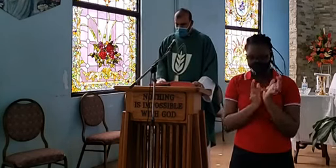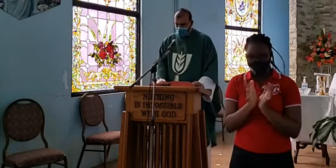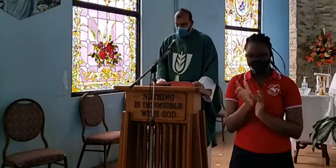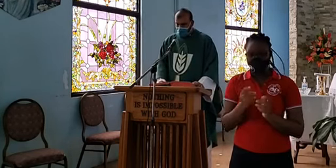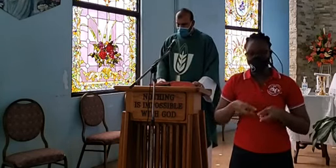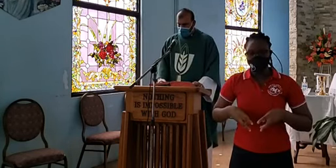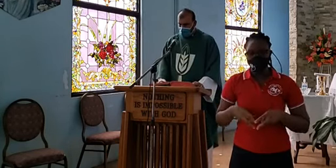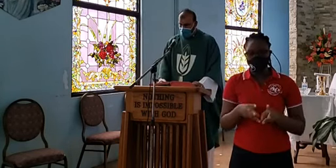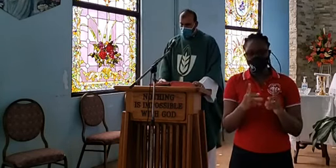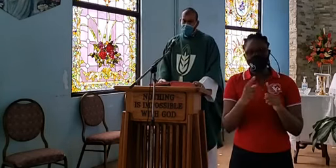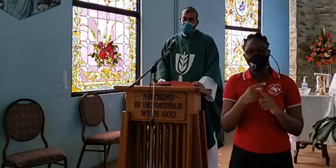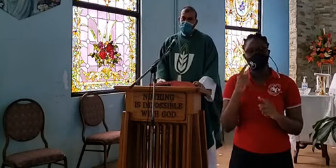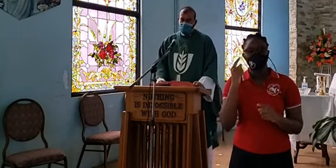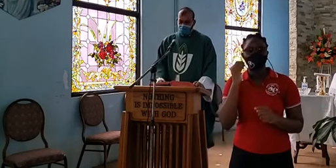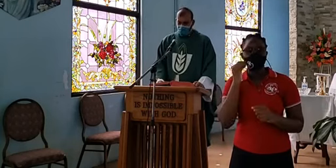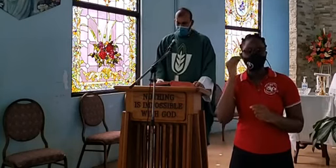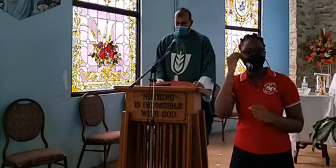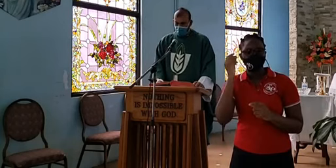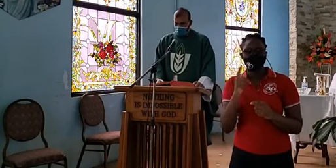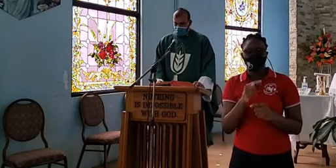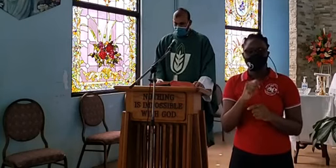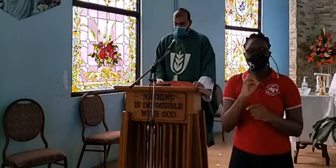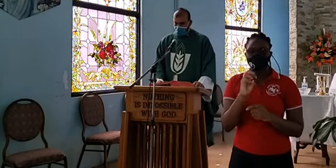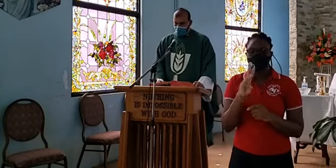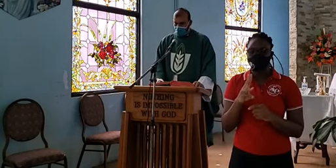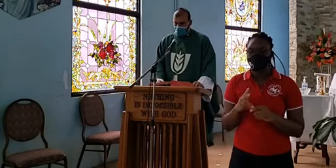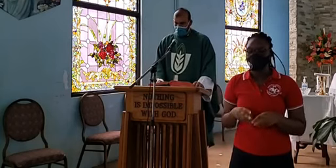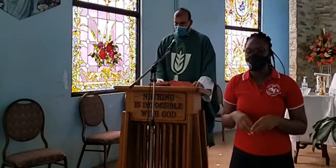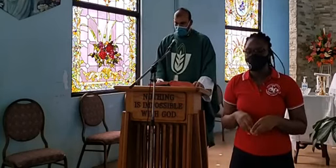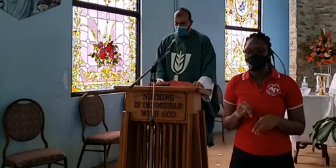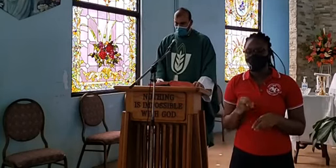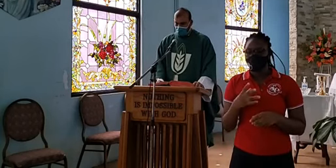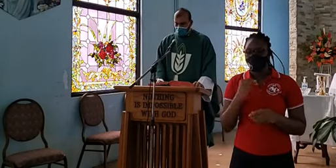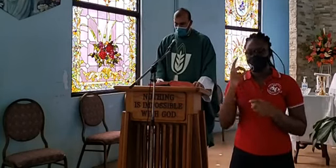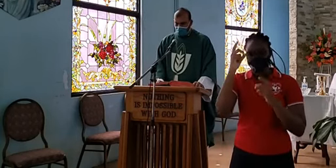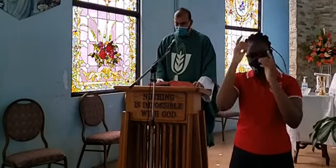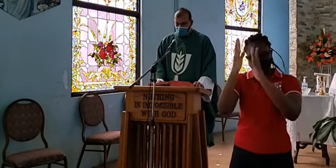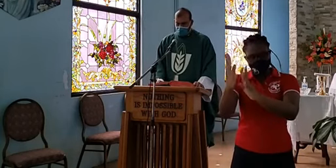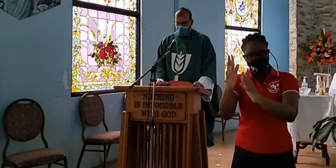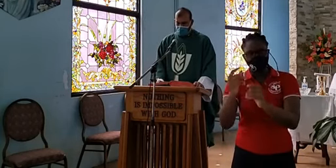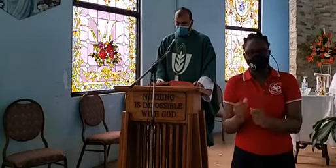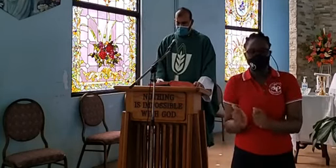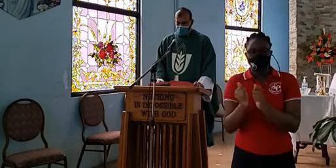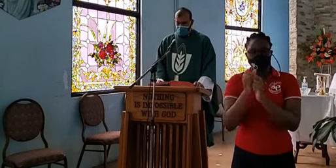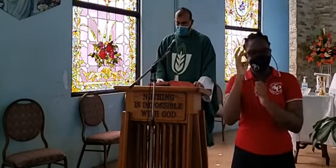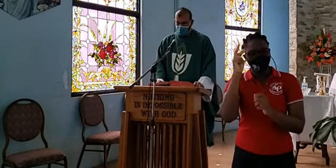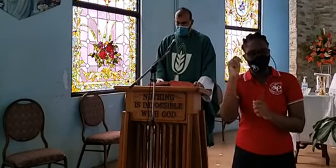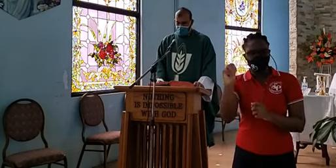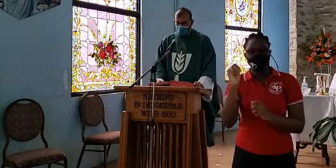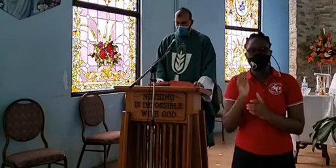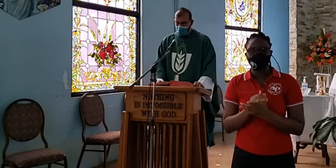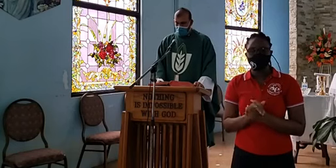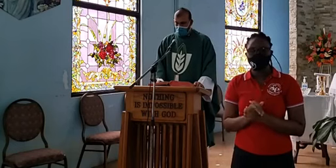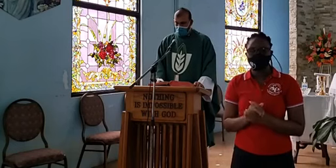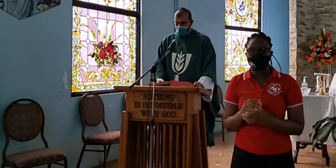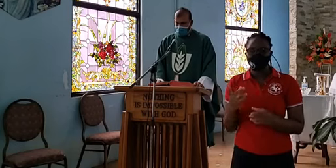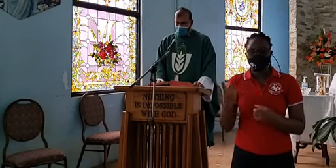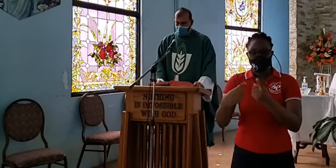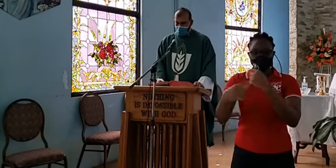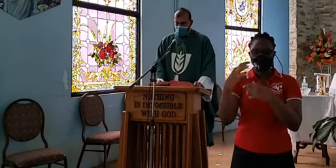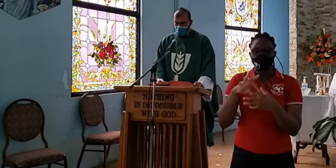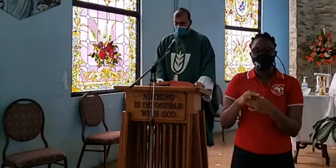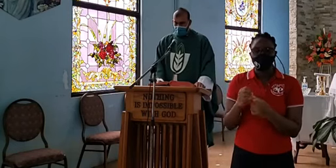Jesus went to his hometown, and the disciples accompanied him. With the coming